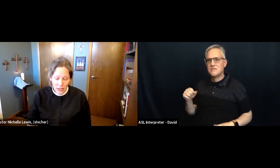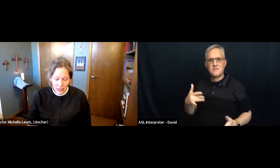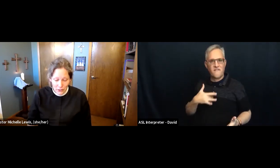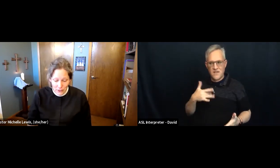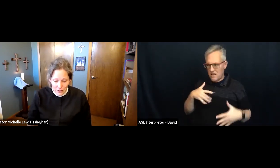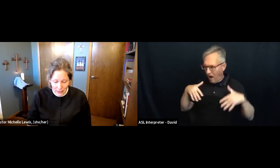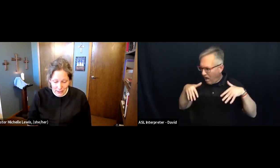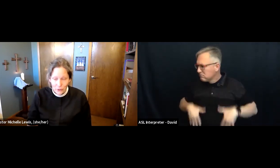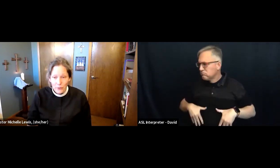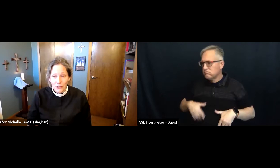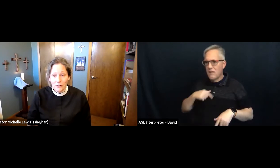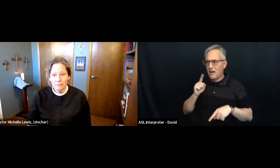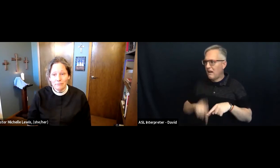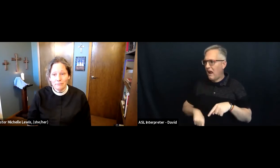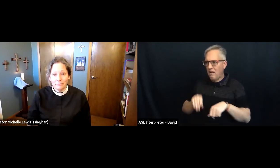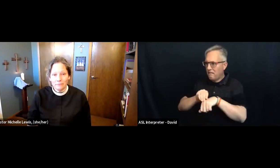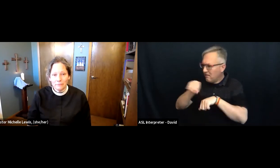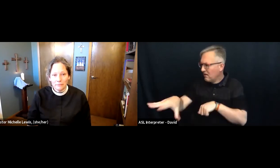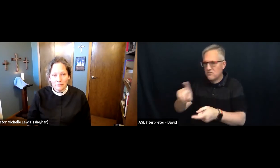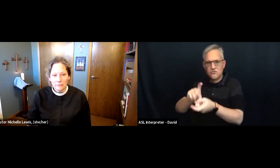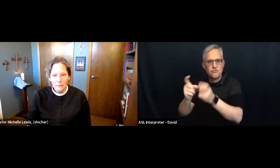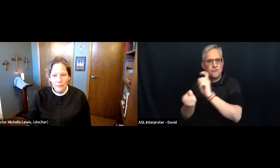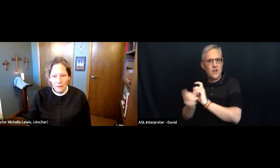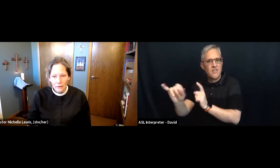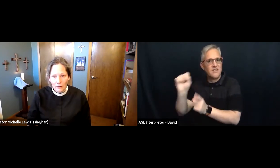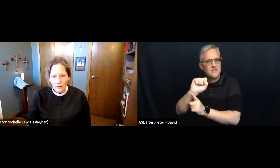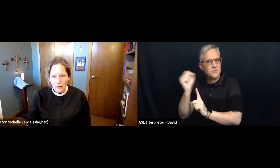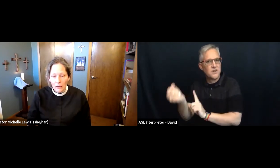to change that situation.